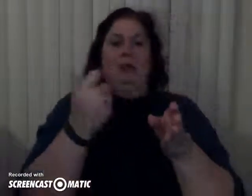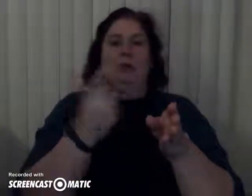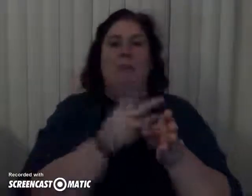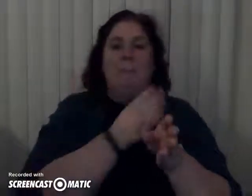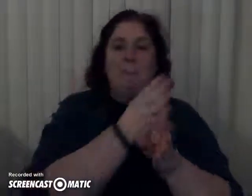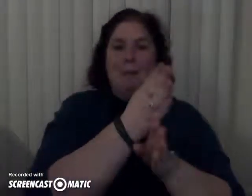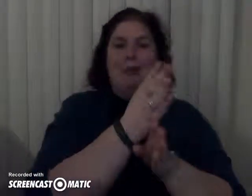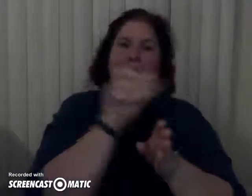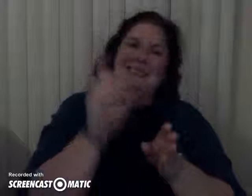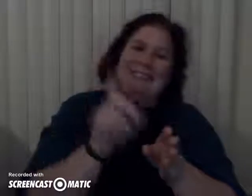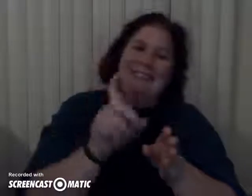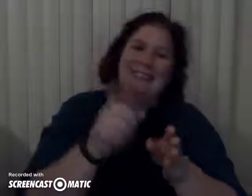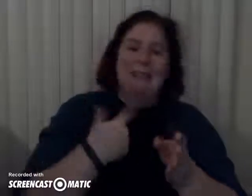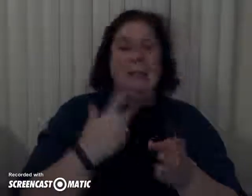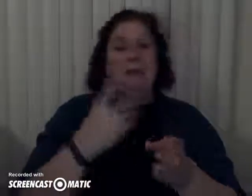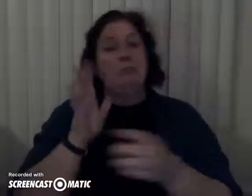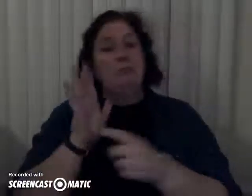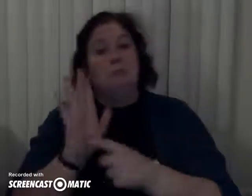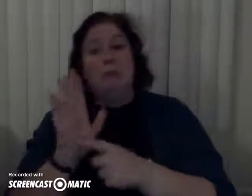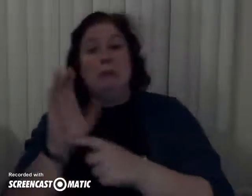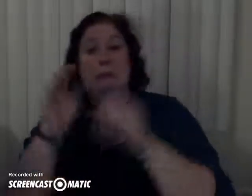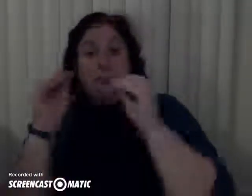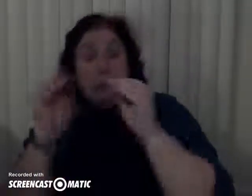or an art major or business